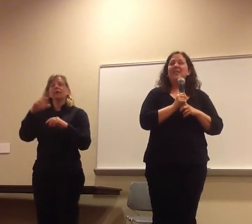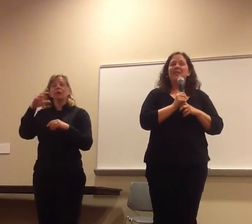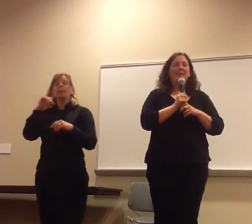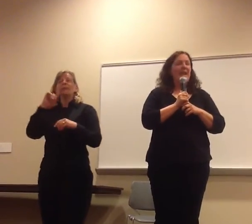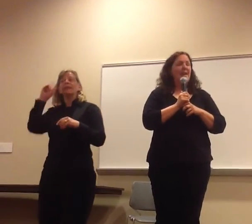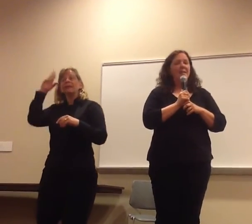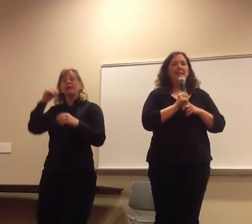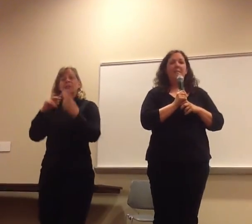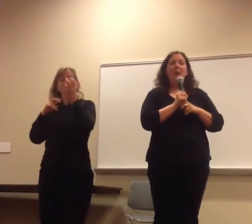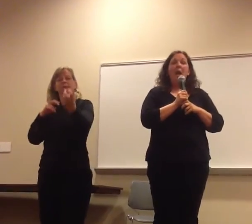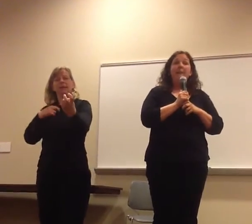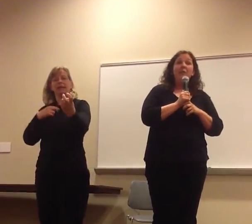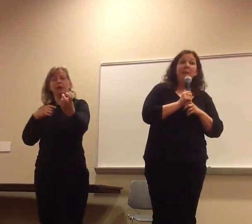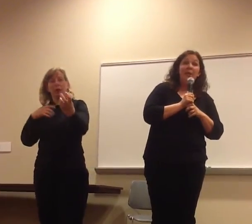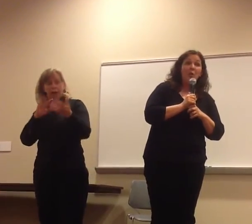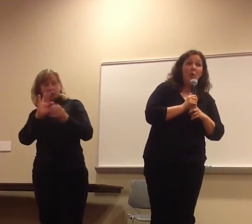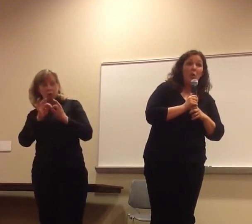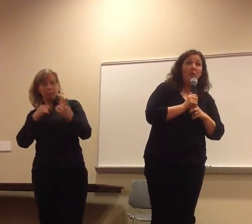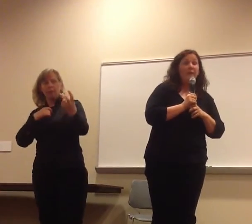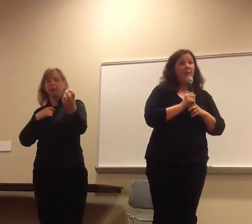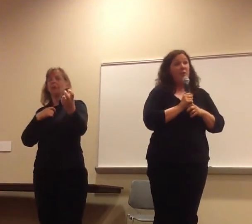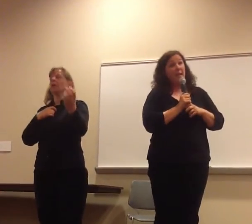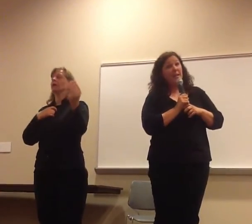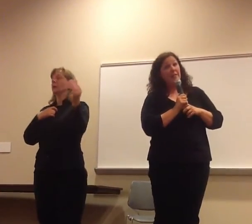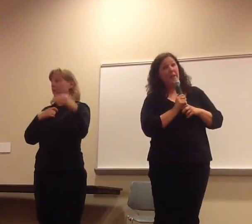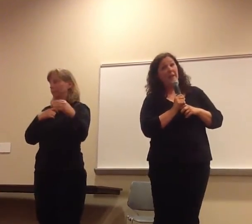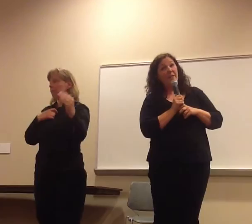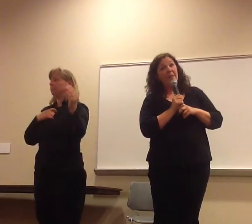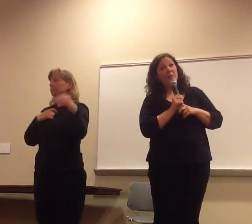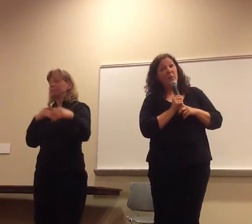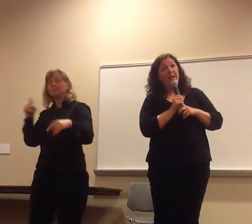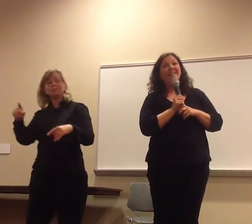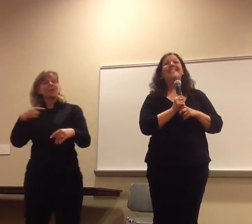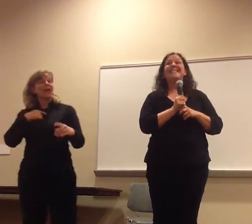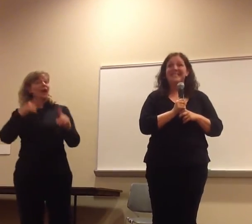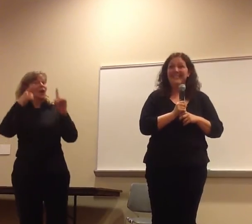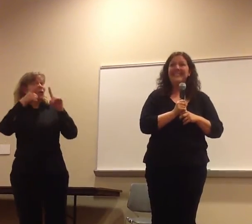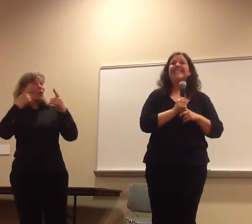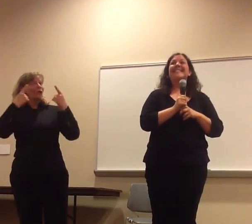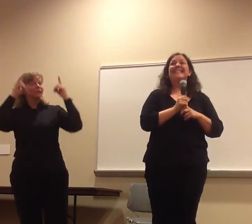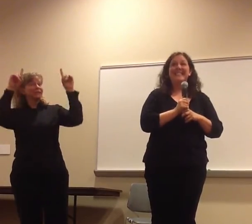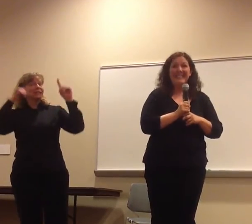And they asked him, have you met your goals of exercising 5 times a week?